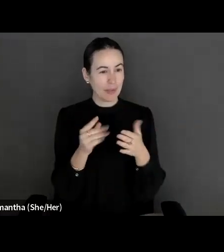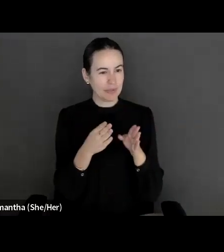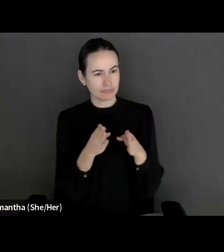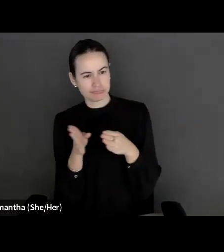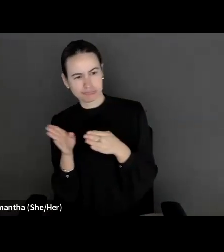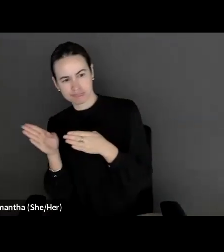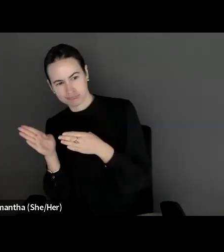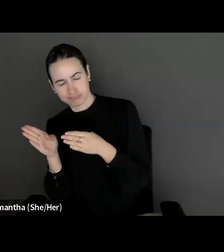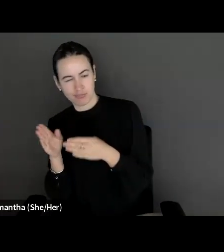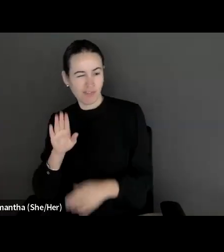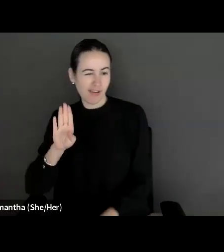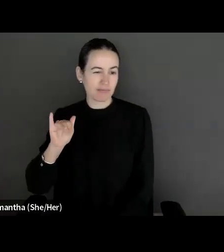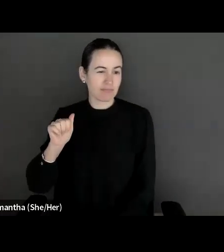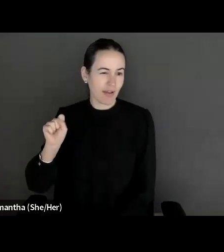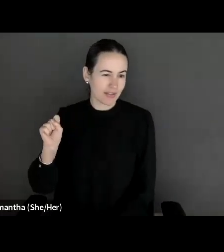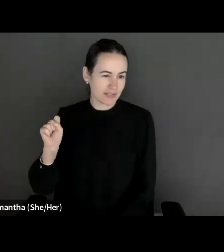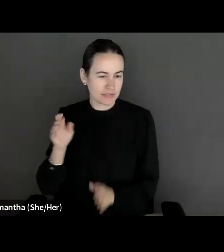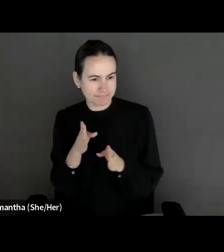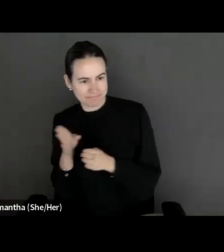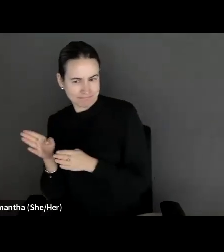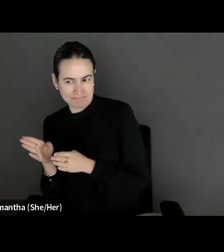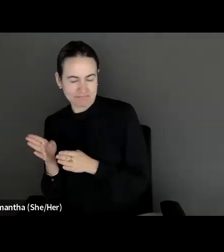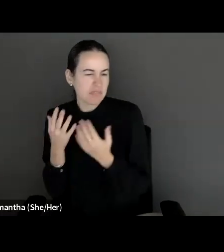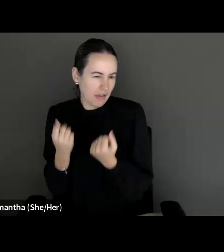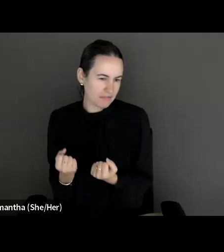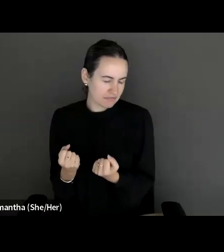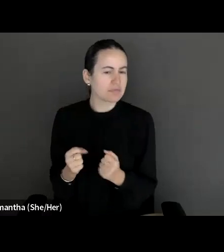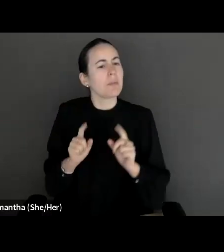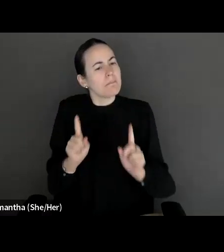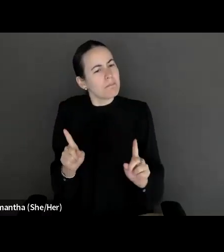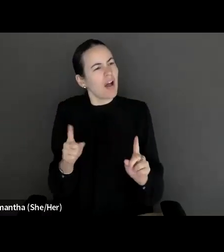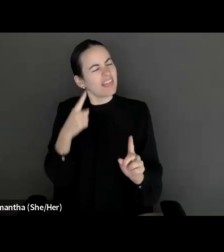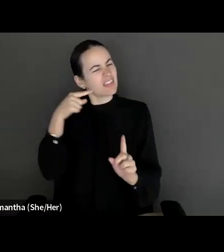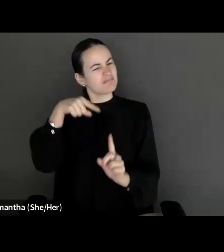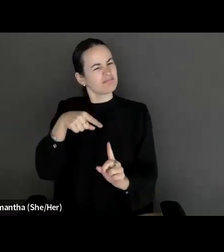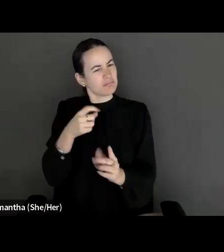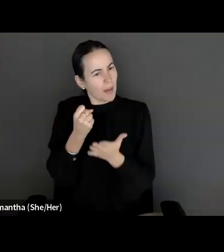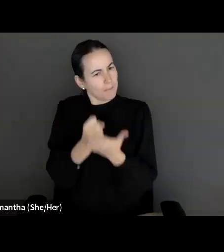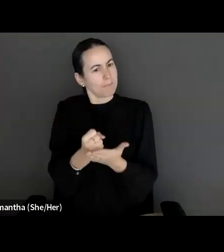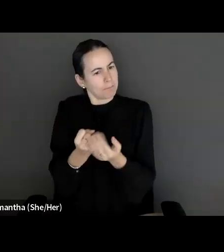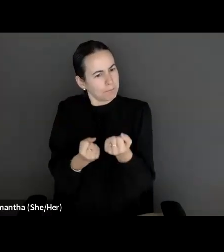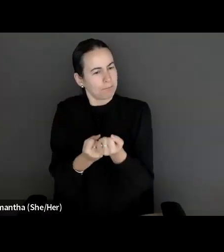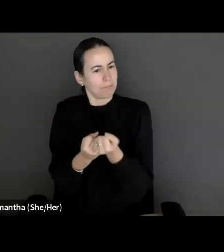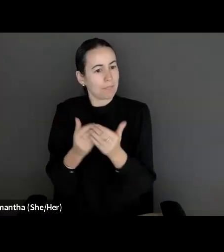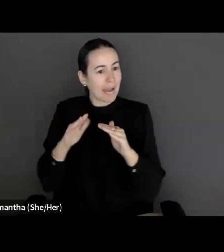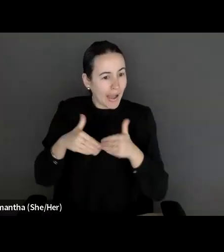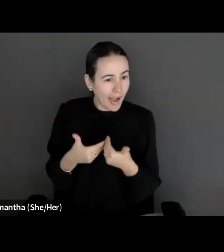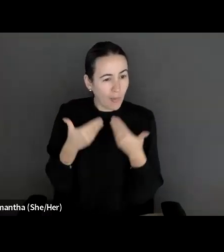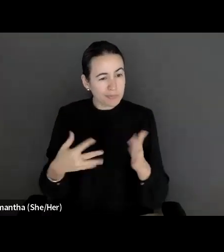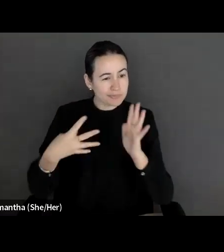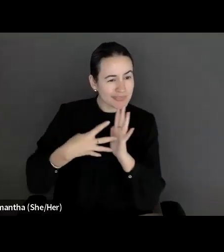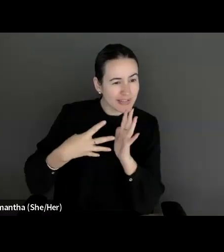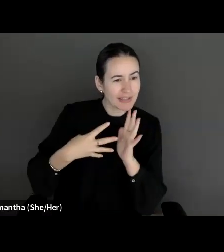bias. But despite this, we feel that this model is actually quite helpful for rating scale developers and testing